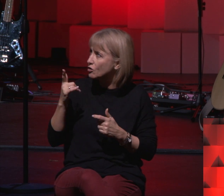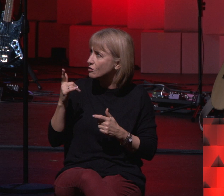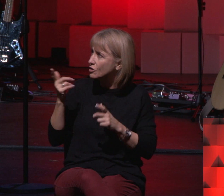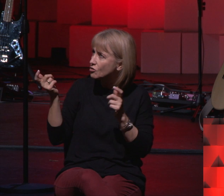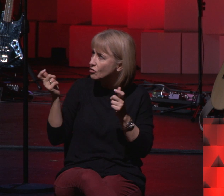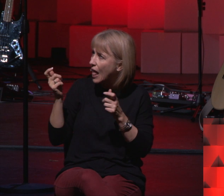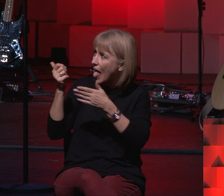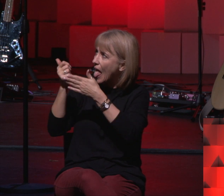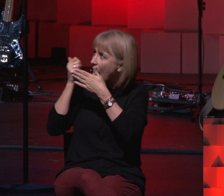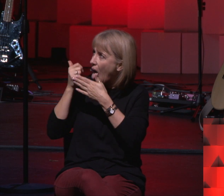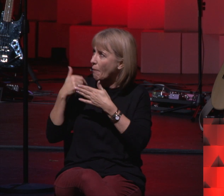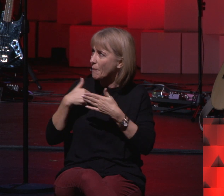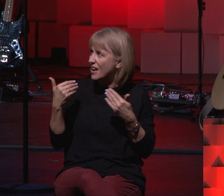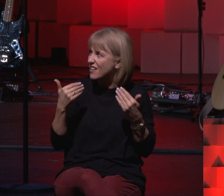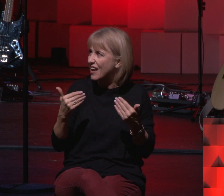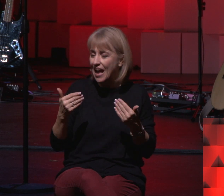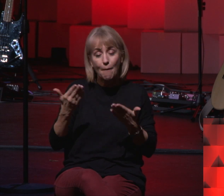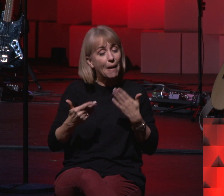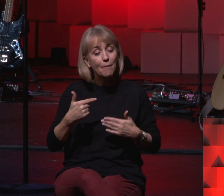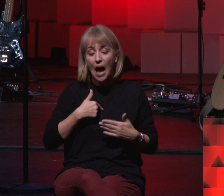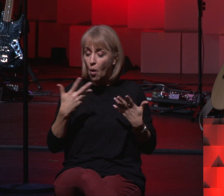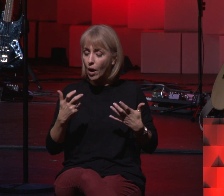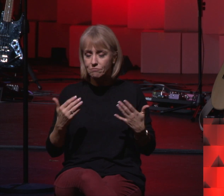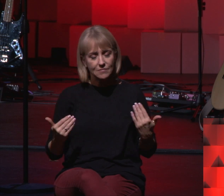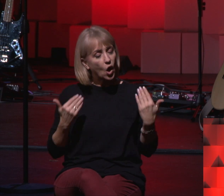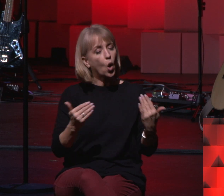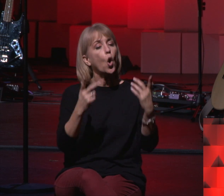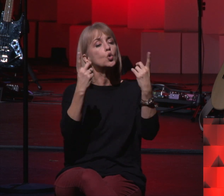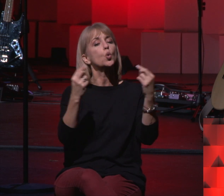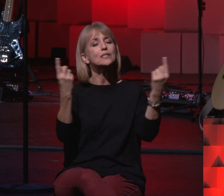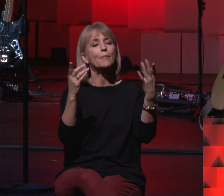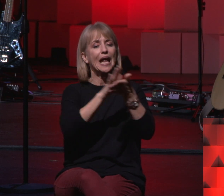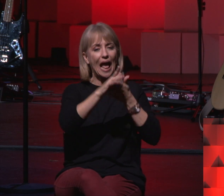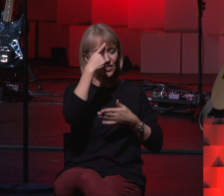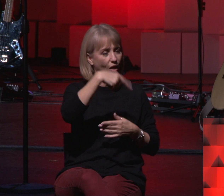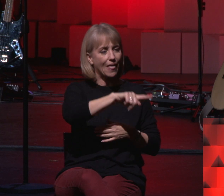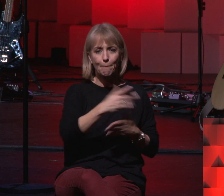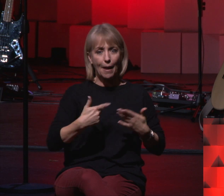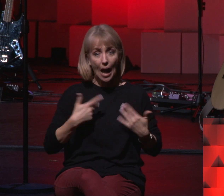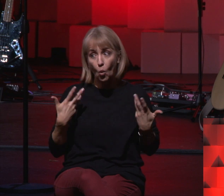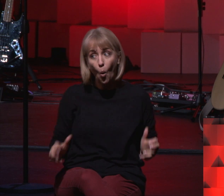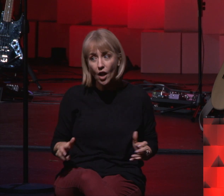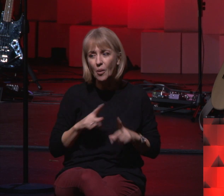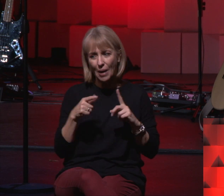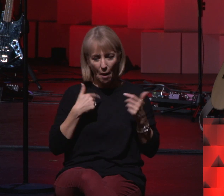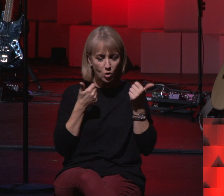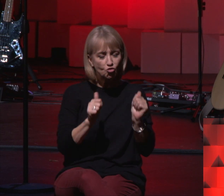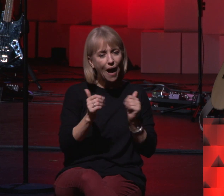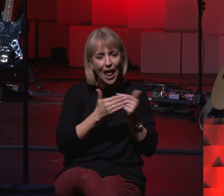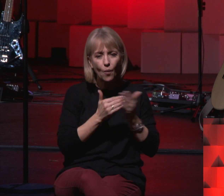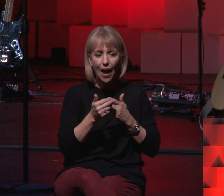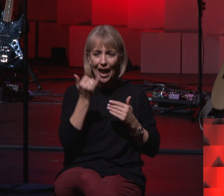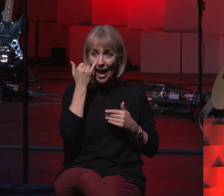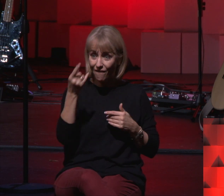of compassion, whether it's motivated by the right way or not. I'm just going to start doing these things. And you know when you do that? You just open your heart up